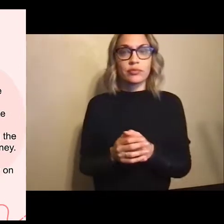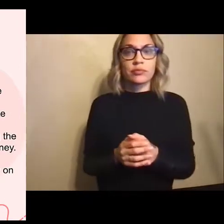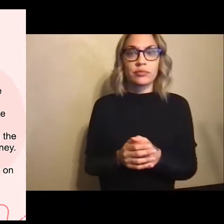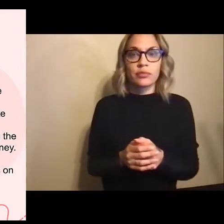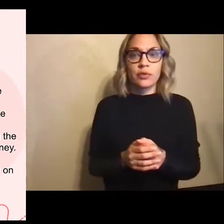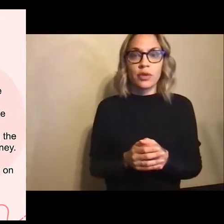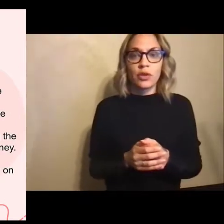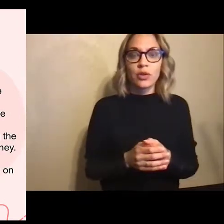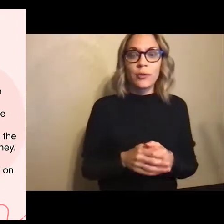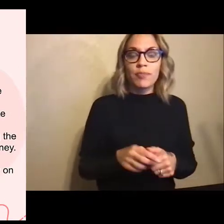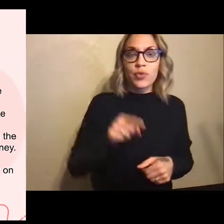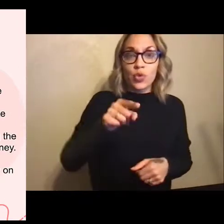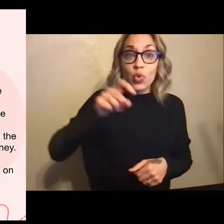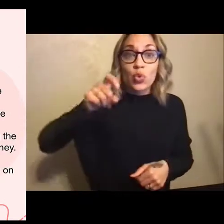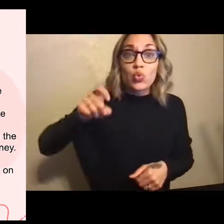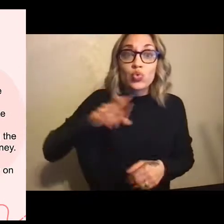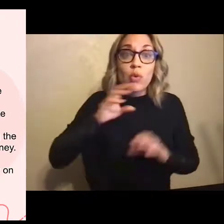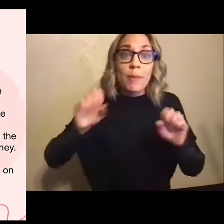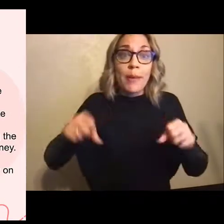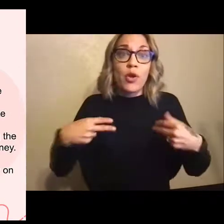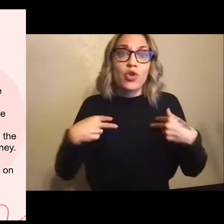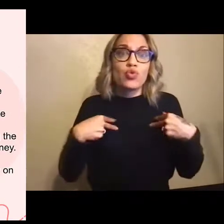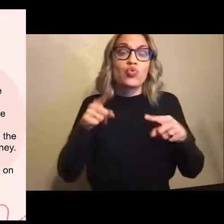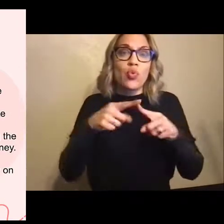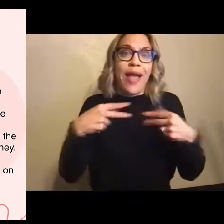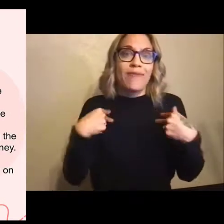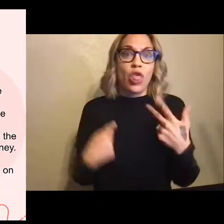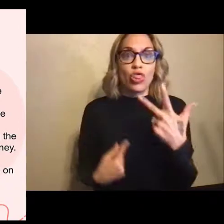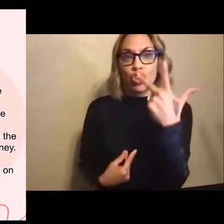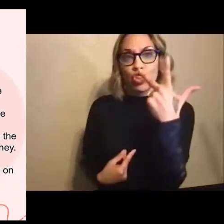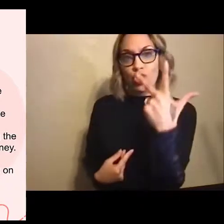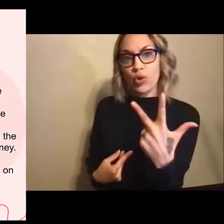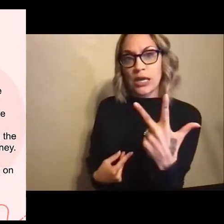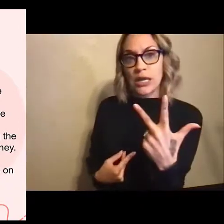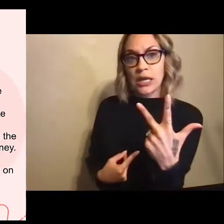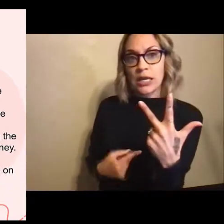focus on the area of commitment you've invested for yourself.